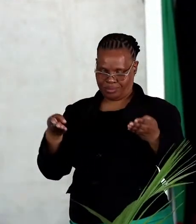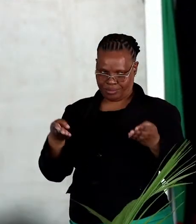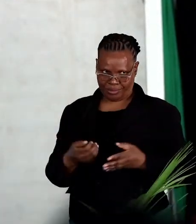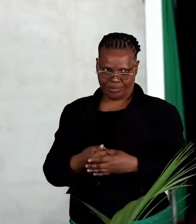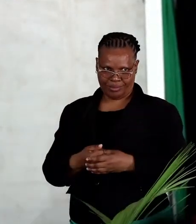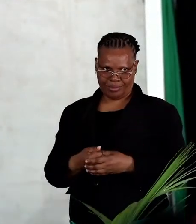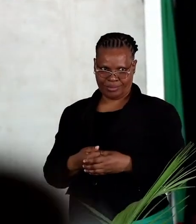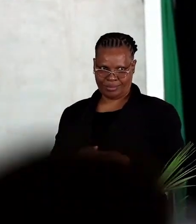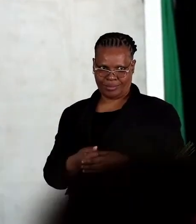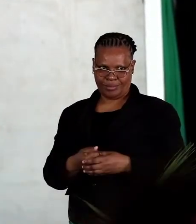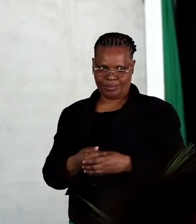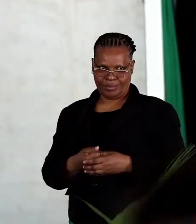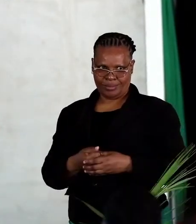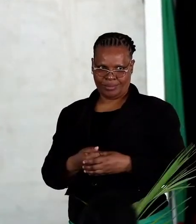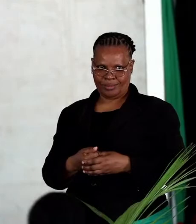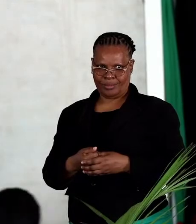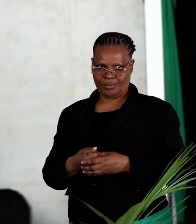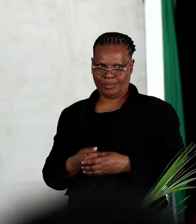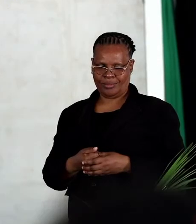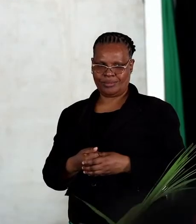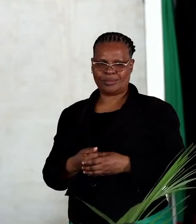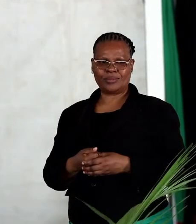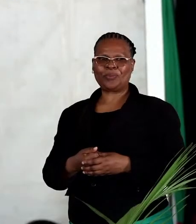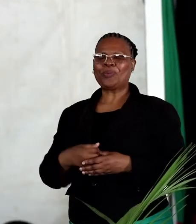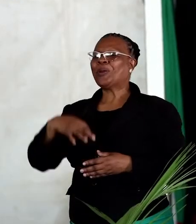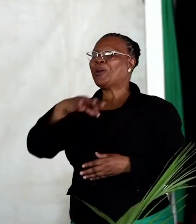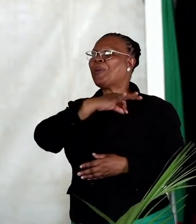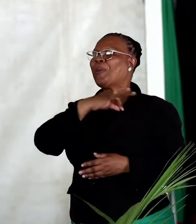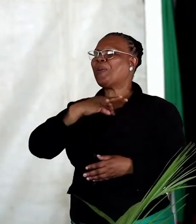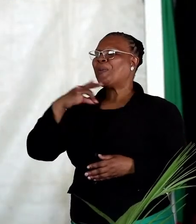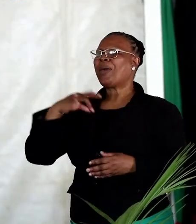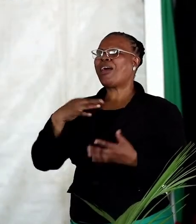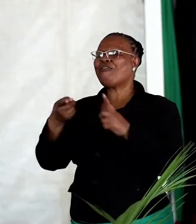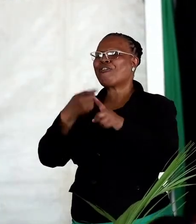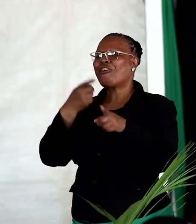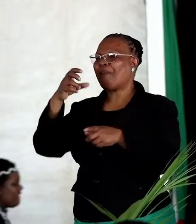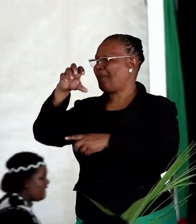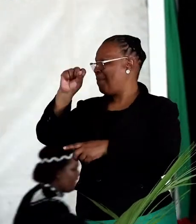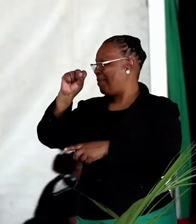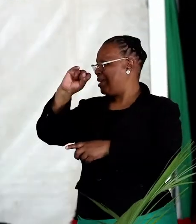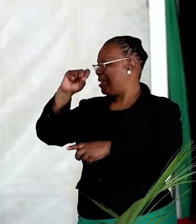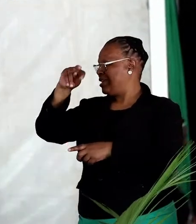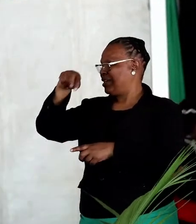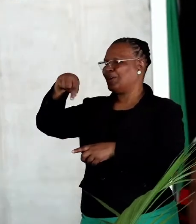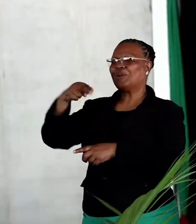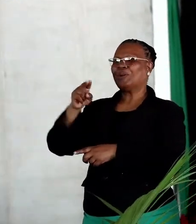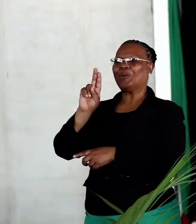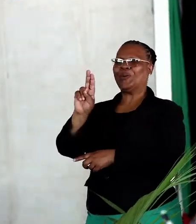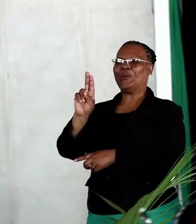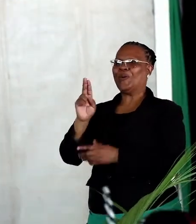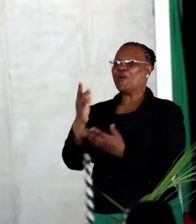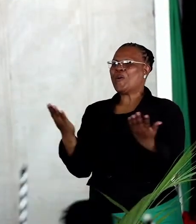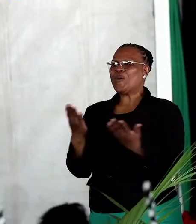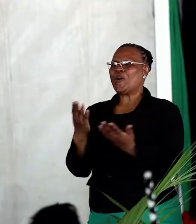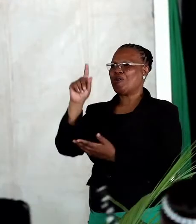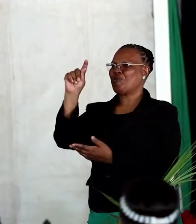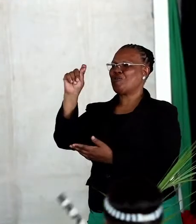Simbonile nomeya wasesengqu, uMr. Stokwe. Nomeya